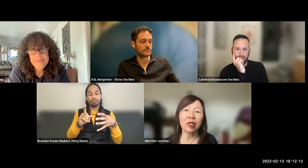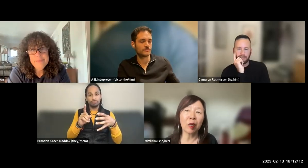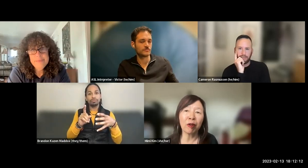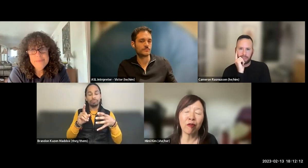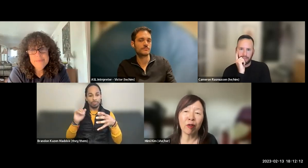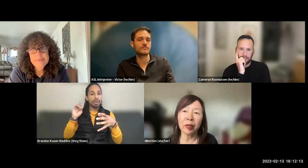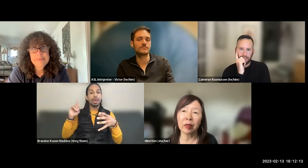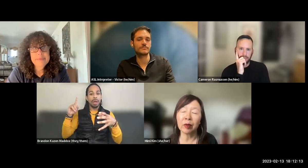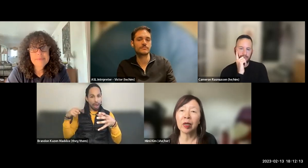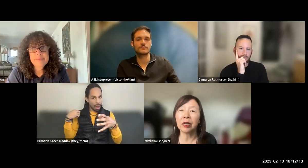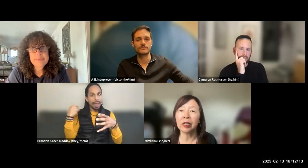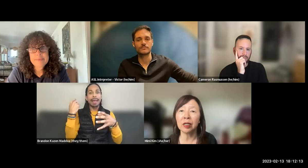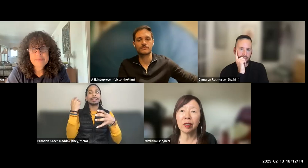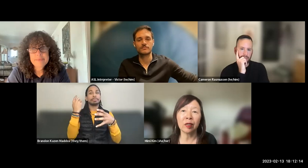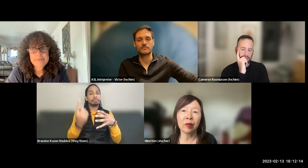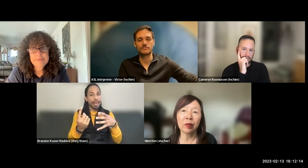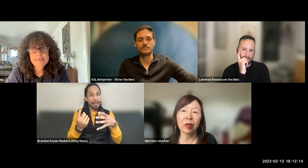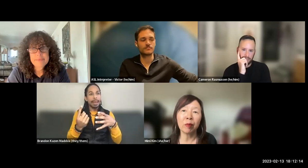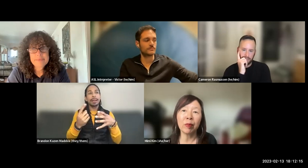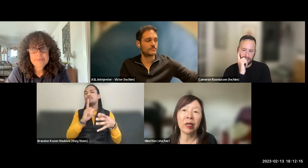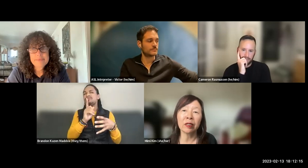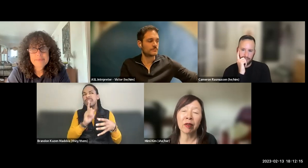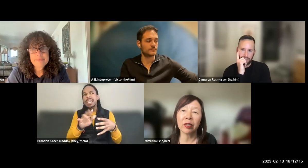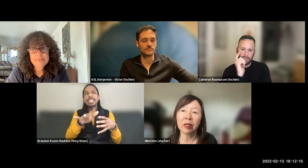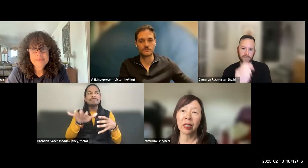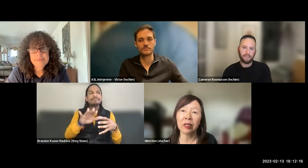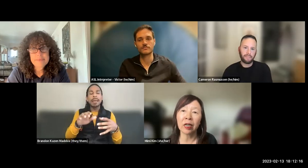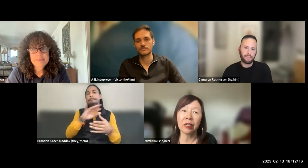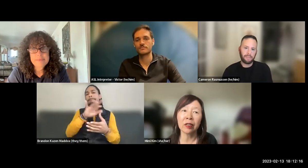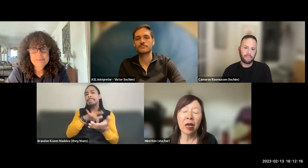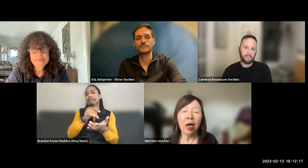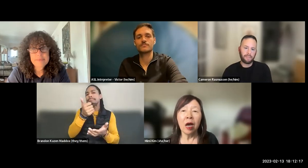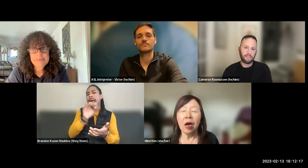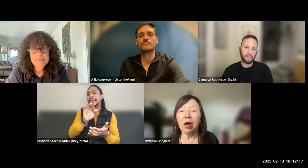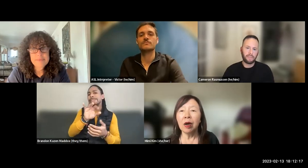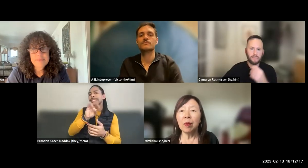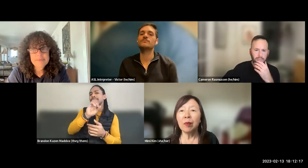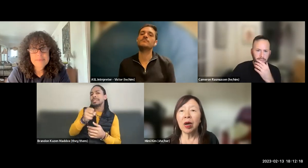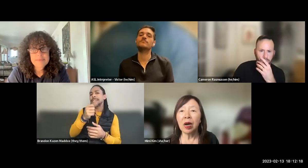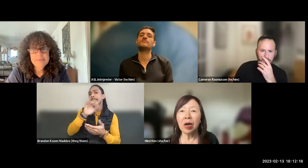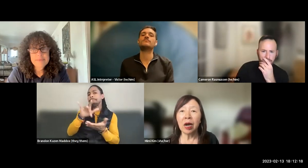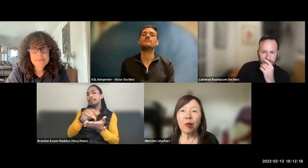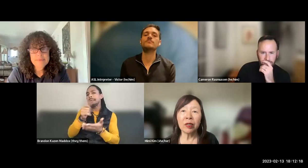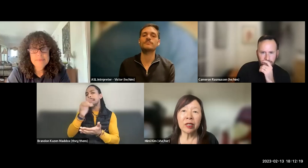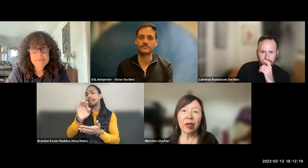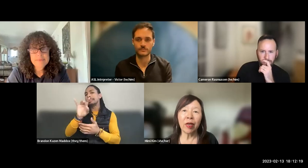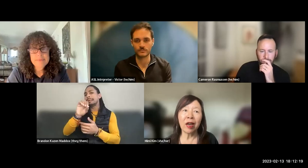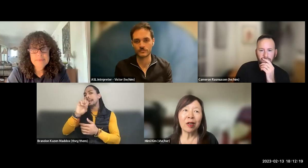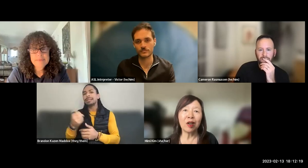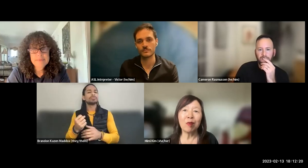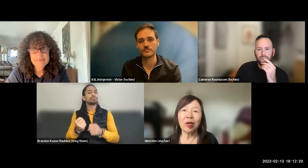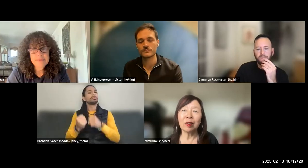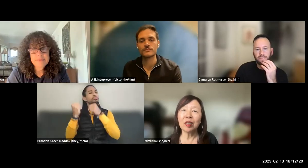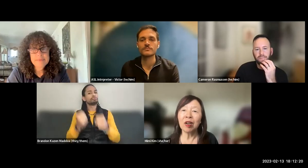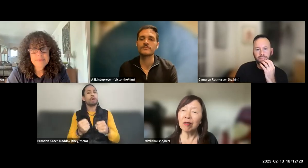this contemporary form in the mid 1970s to 1980s. I want to say